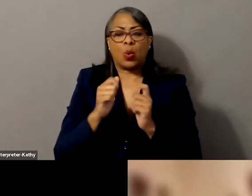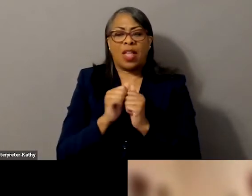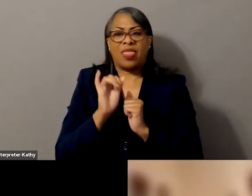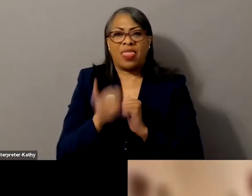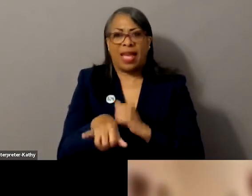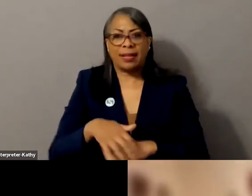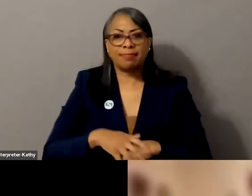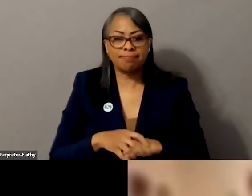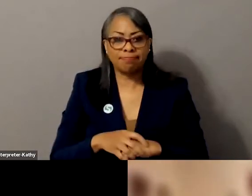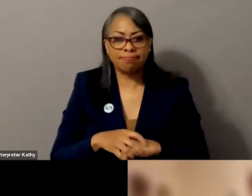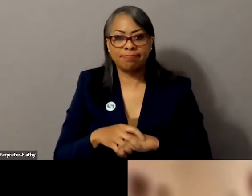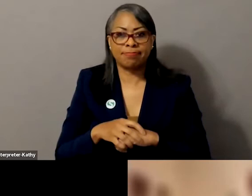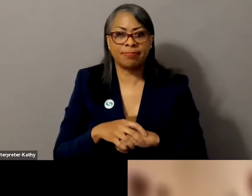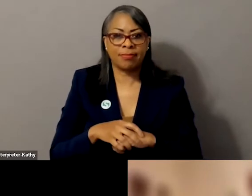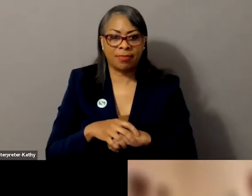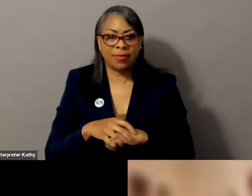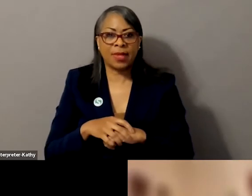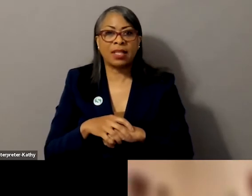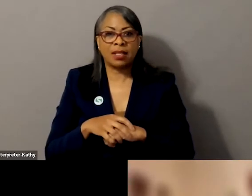I was